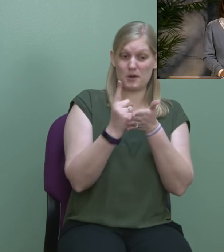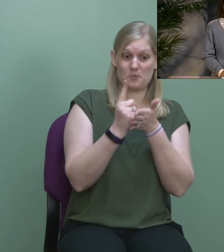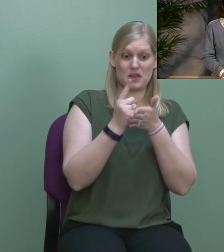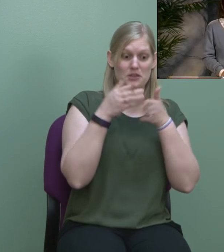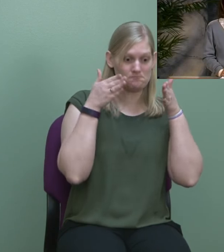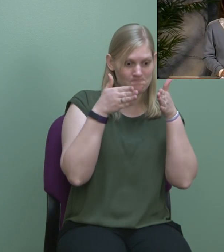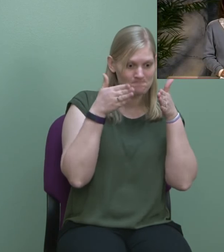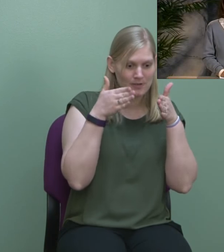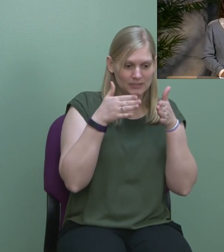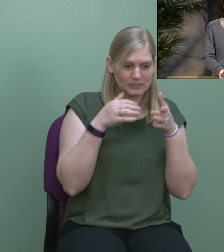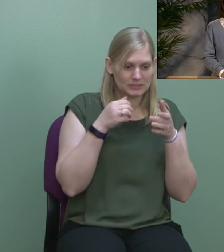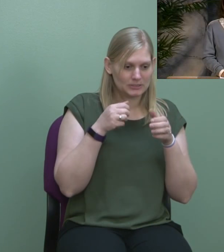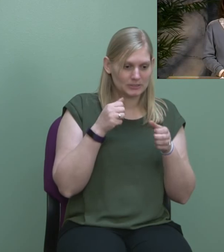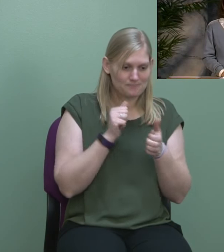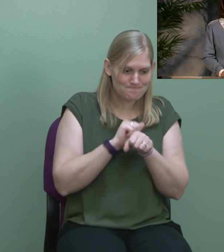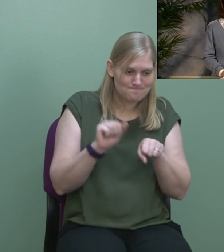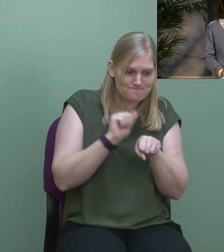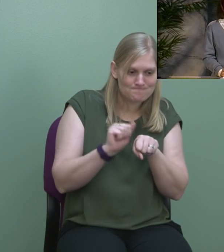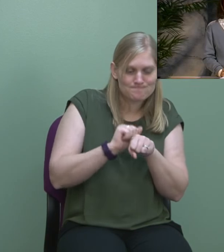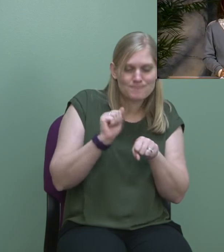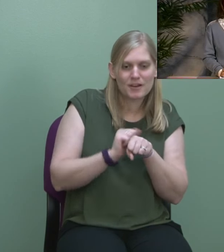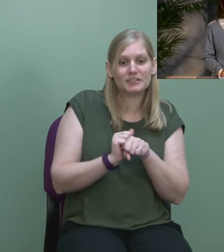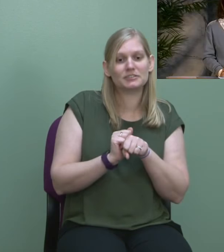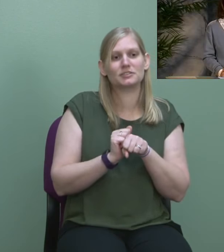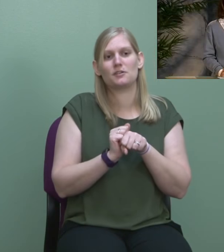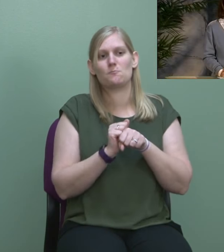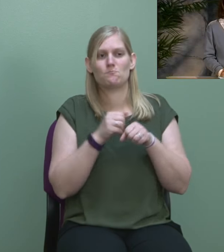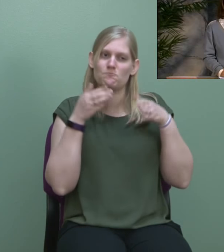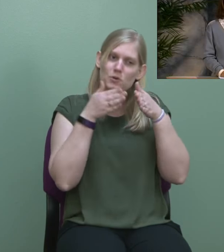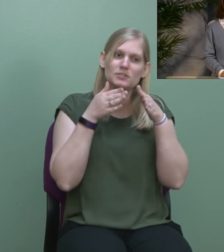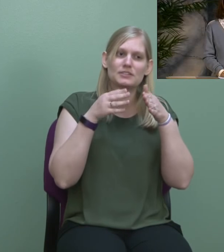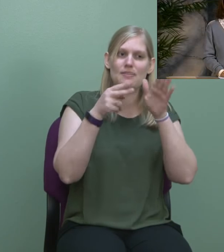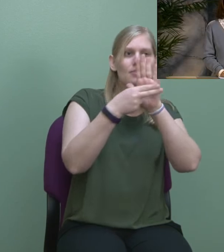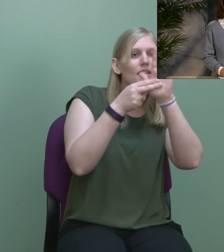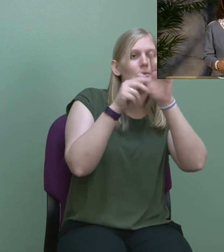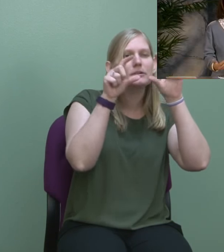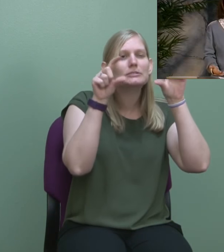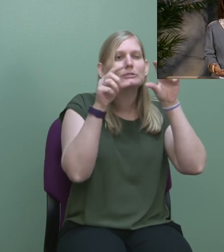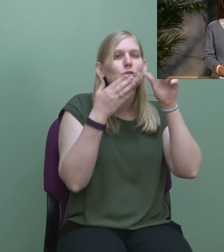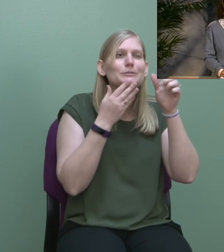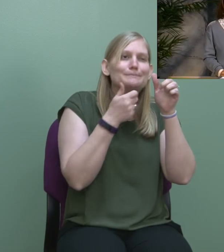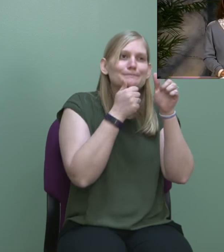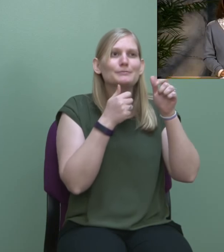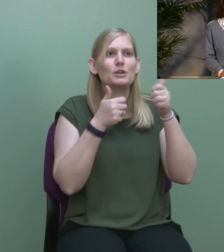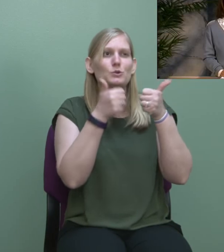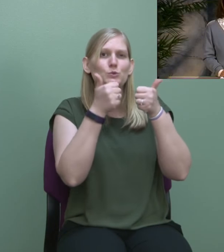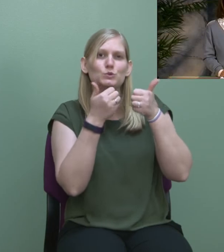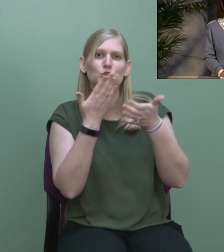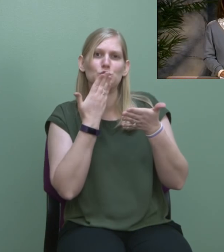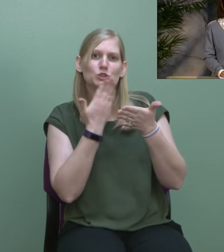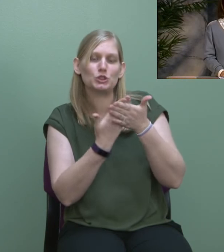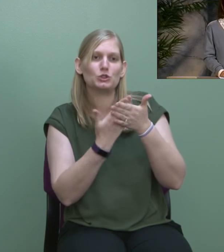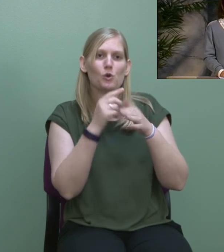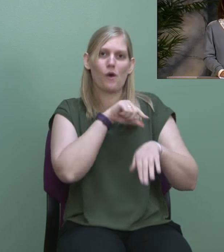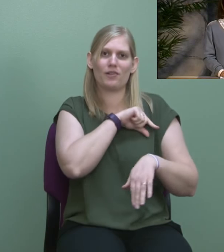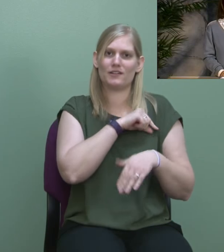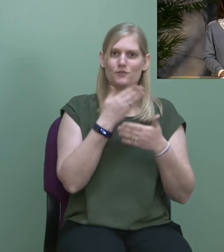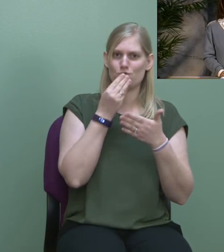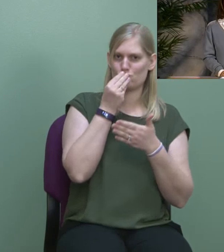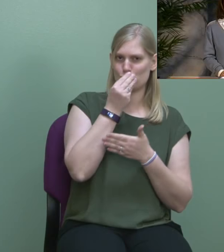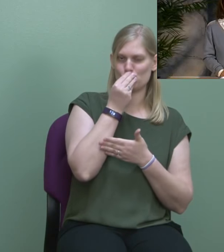trip to the grocery store where you look at the labels of what maybe you usually get and decide which things are a good quality